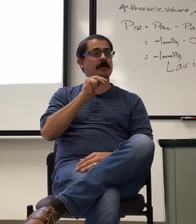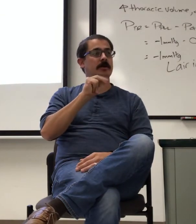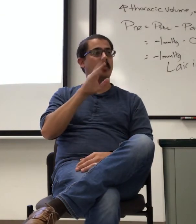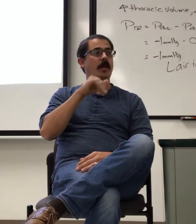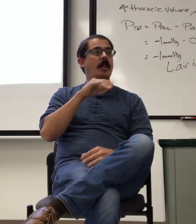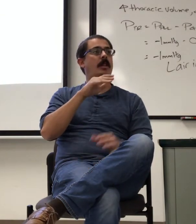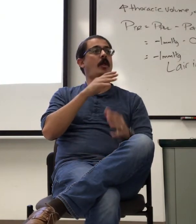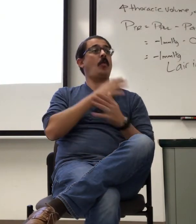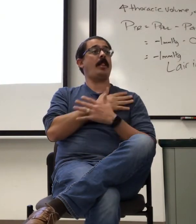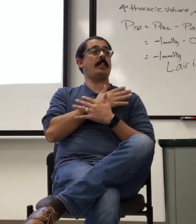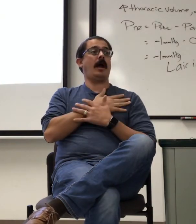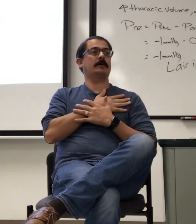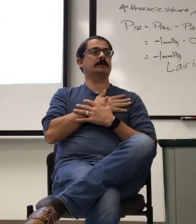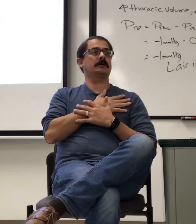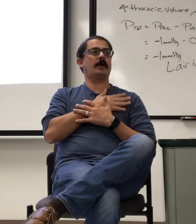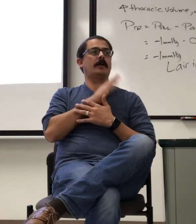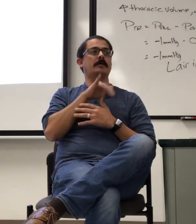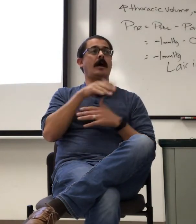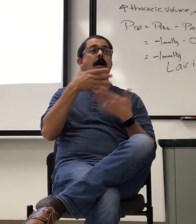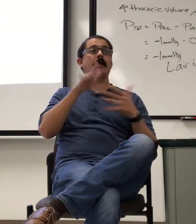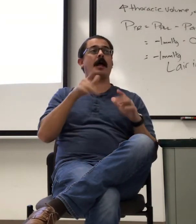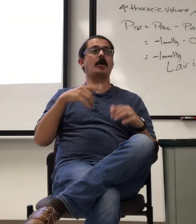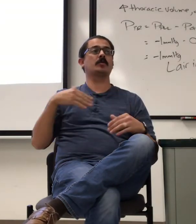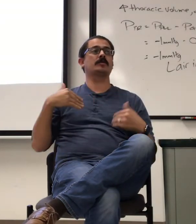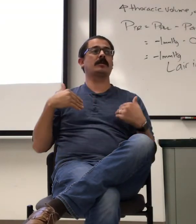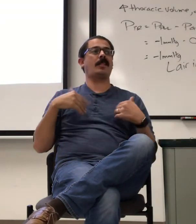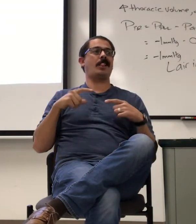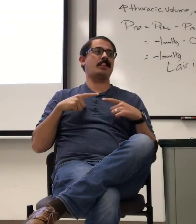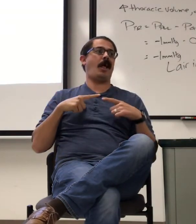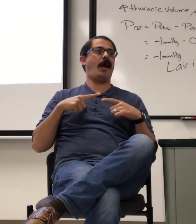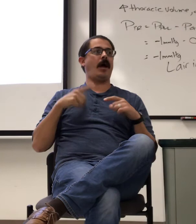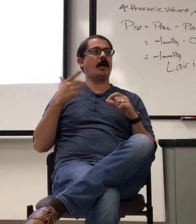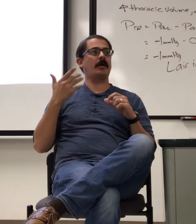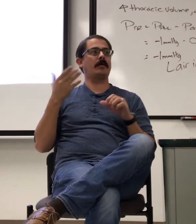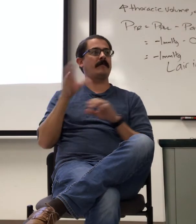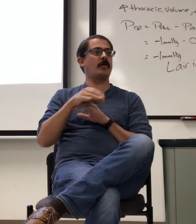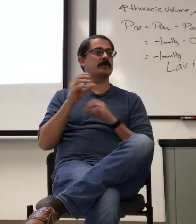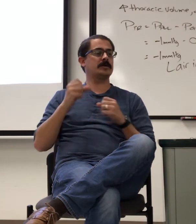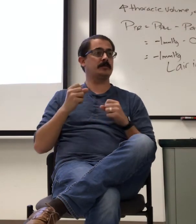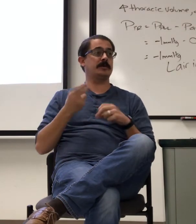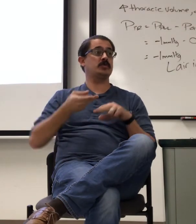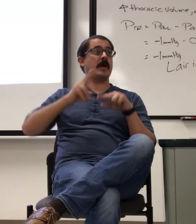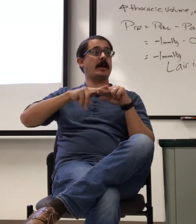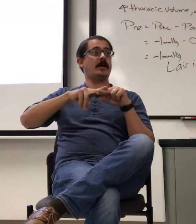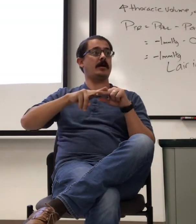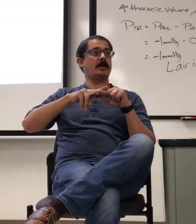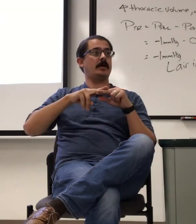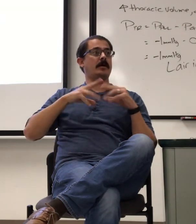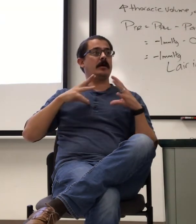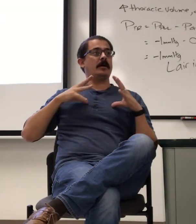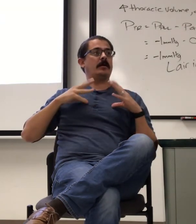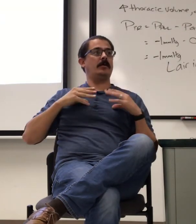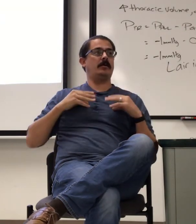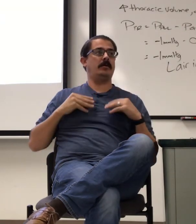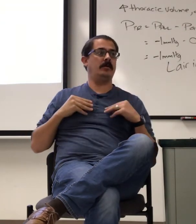relax. That allows the lung forces to be greater. The lungs will recoil, and the lungs will always go in.